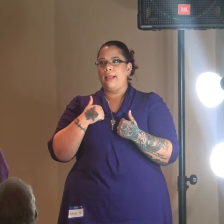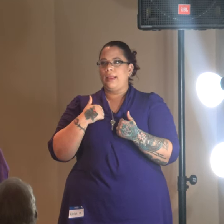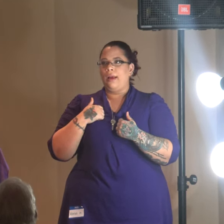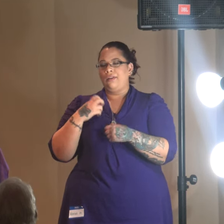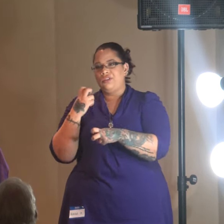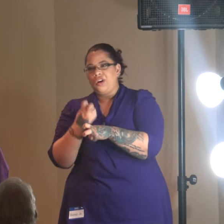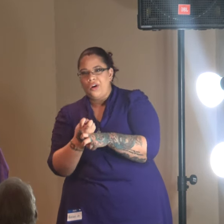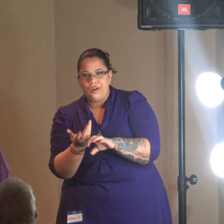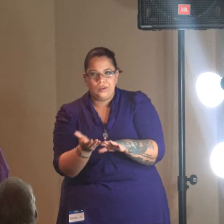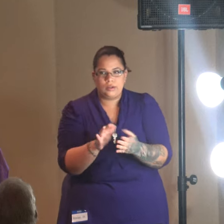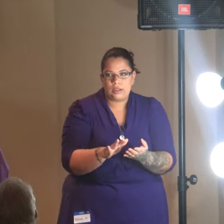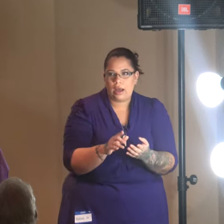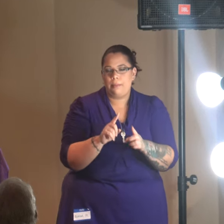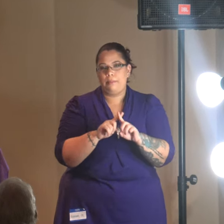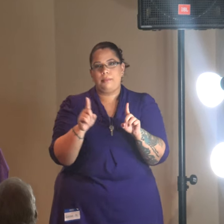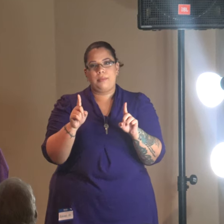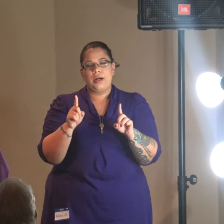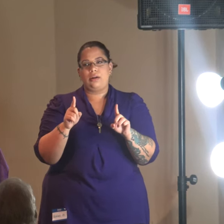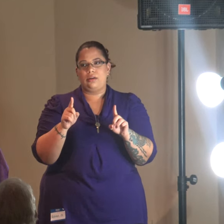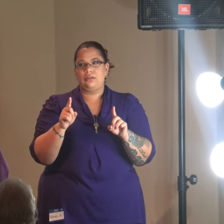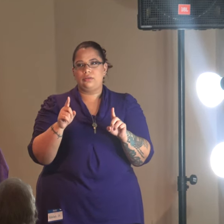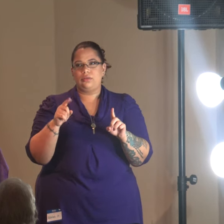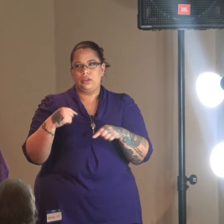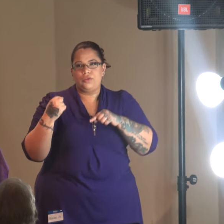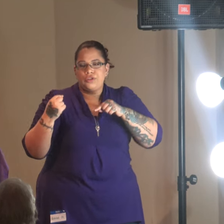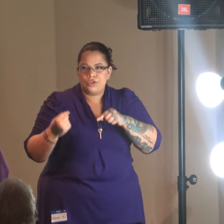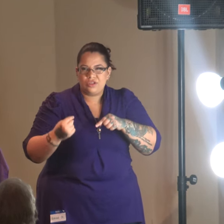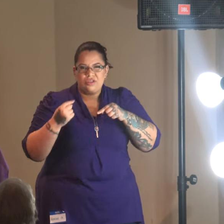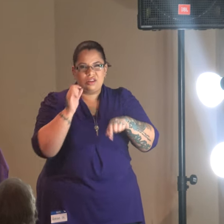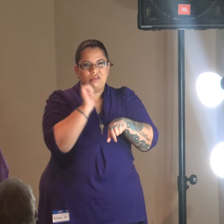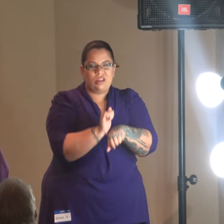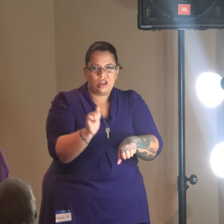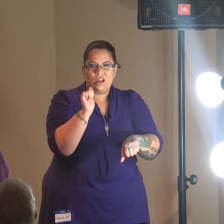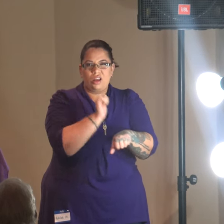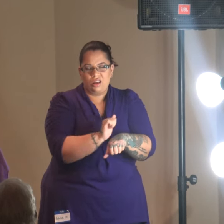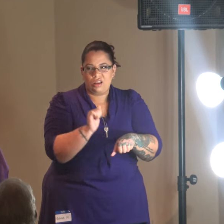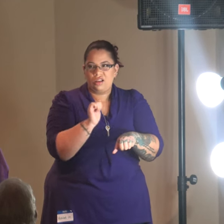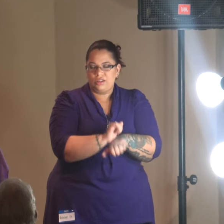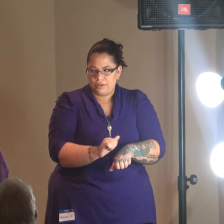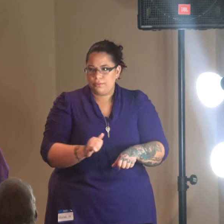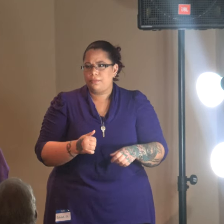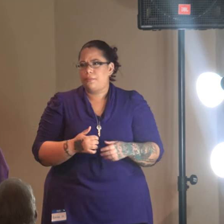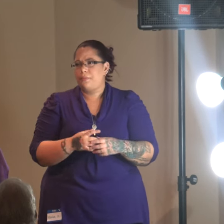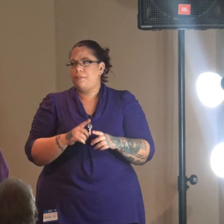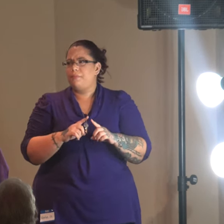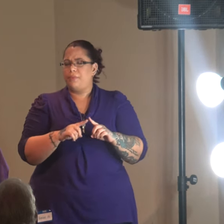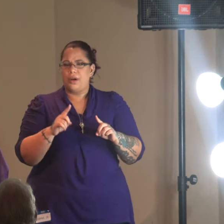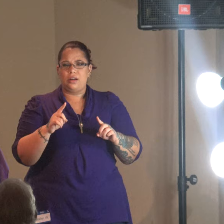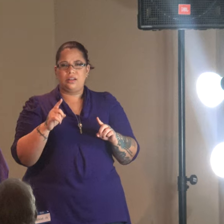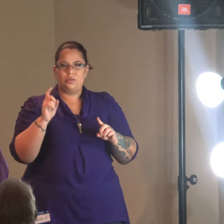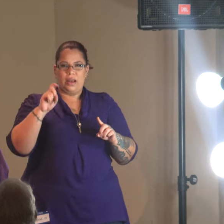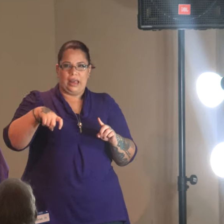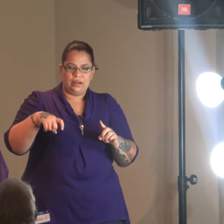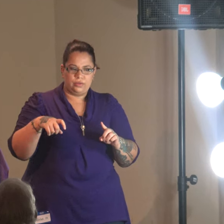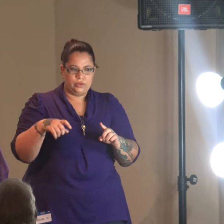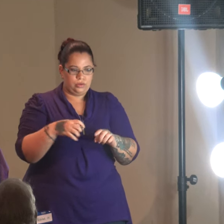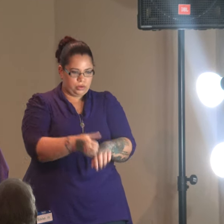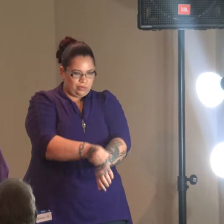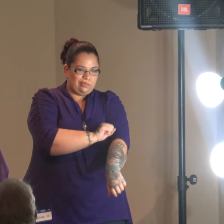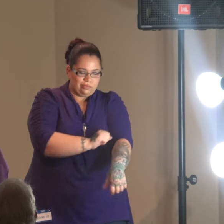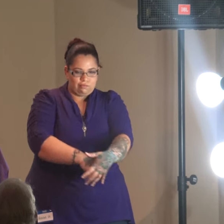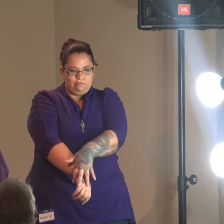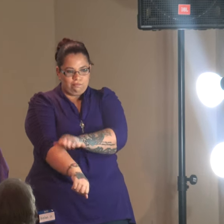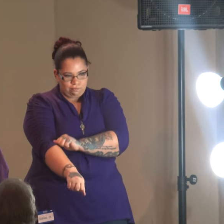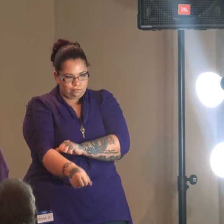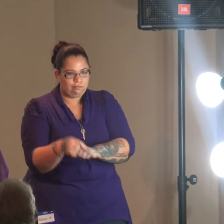die, you know? You gotta struggle, you gotta work hard, you gotta pull yourself up by your bootstraps, you gotta do all these things. How do